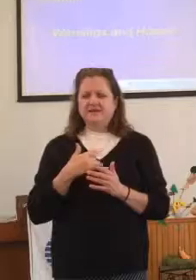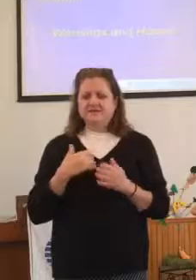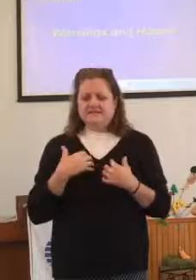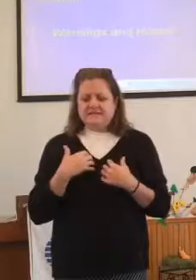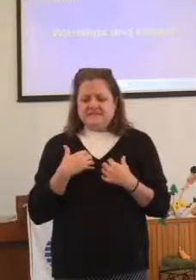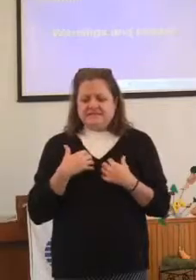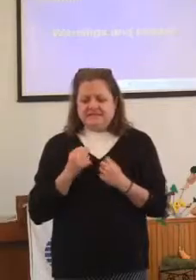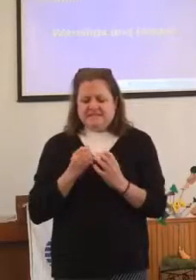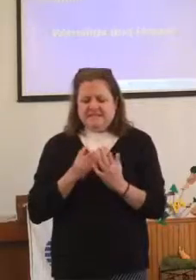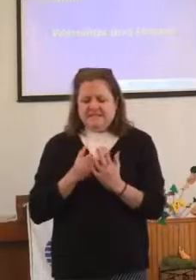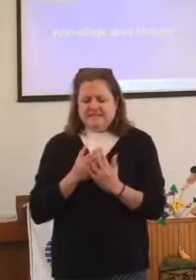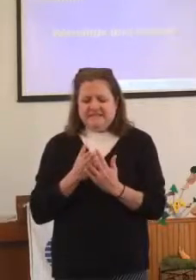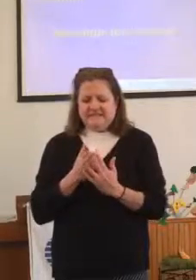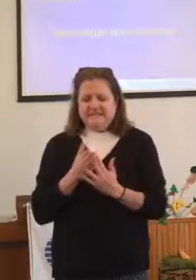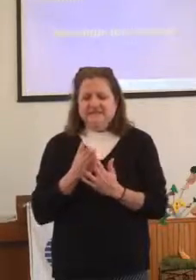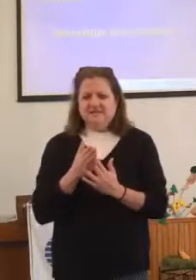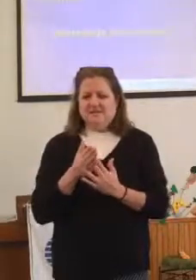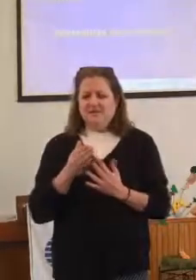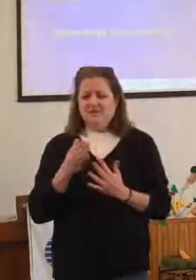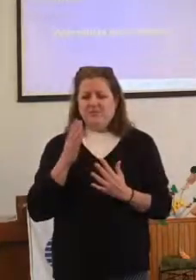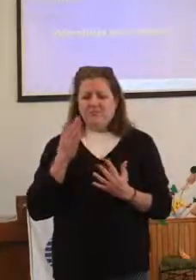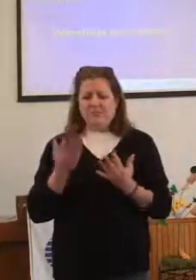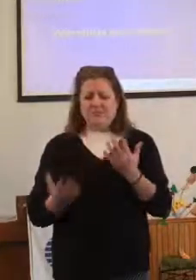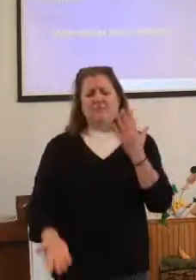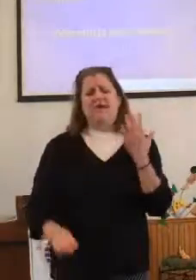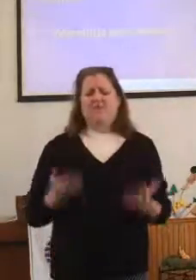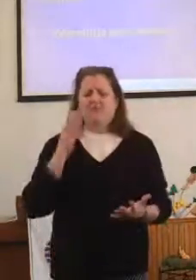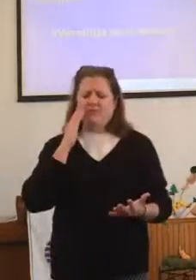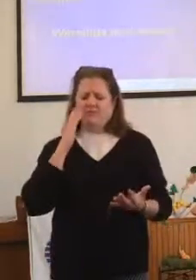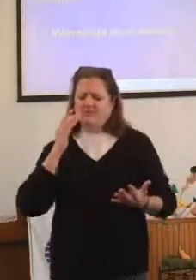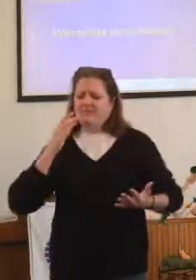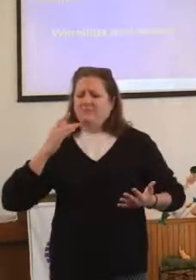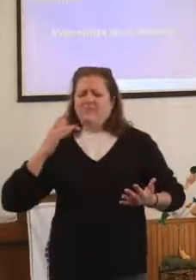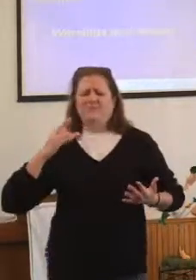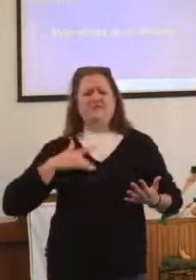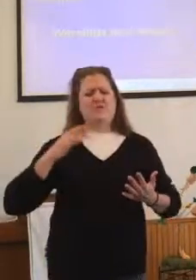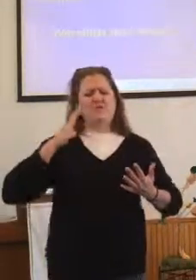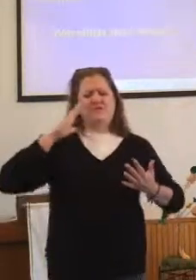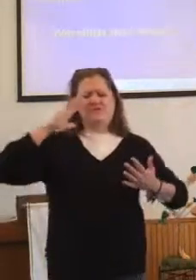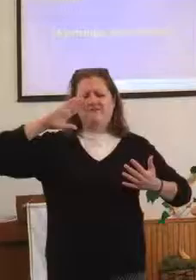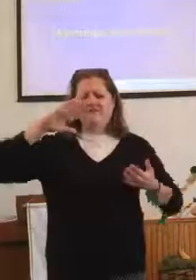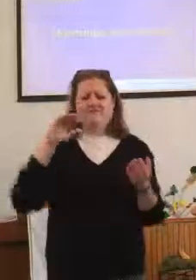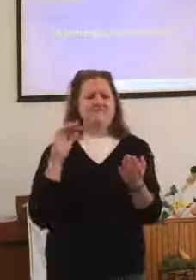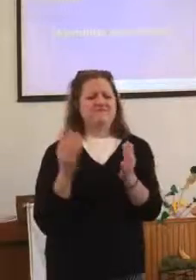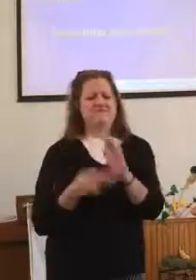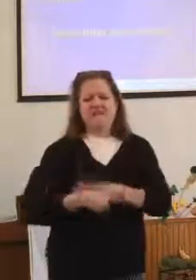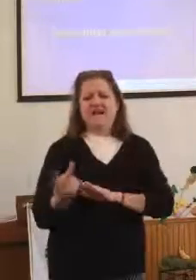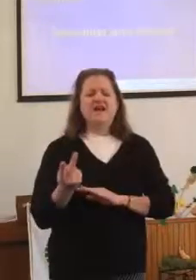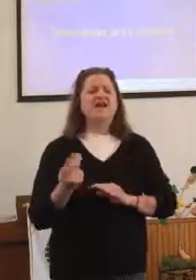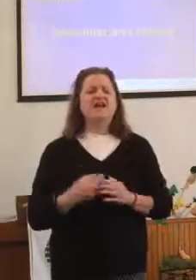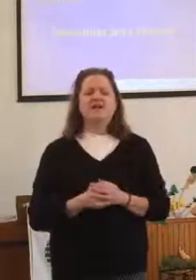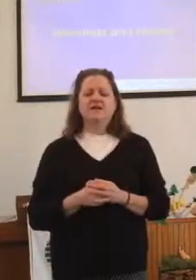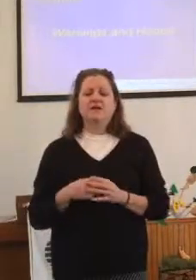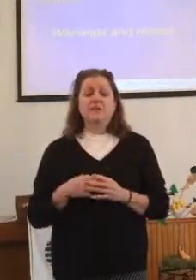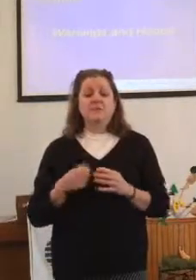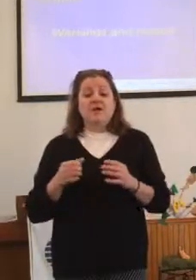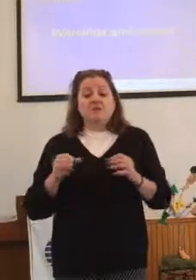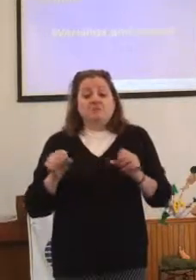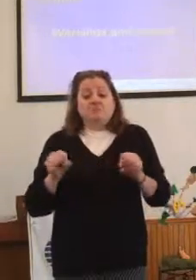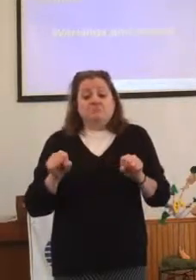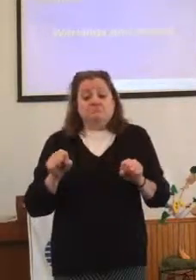that seems doomed to failure, and yet just could succeed?